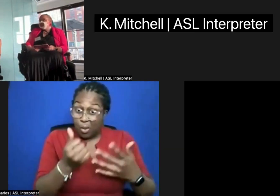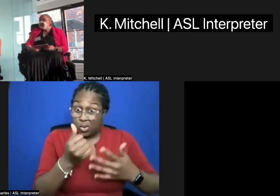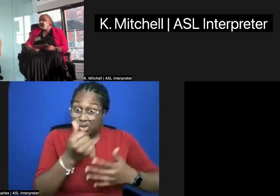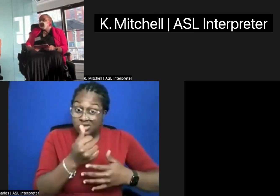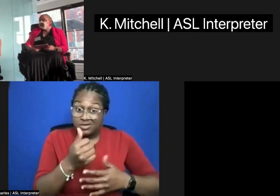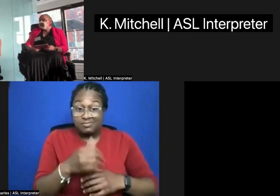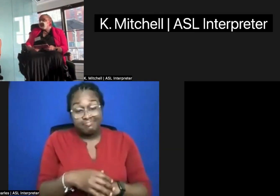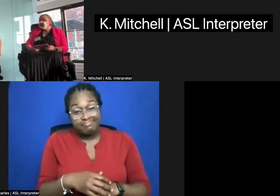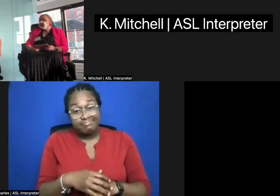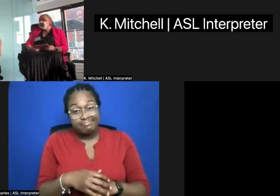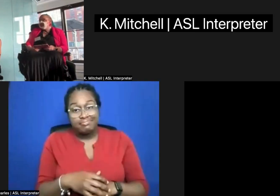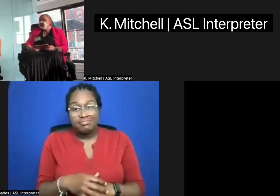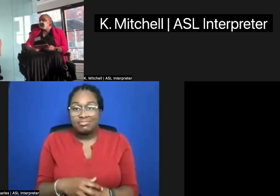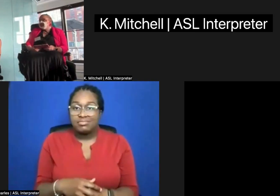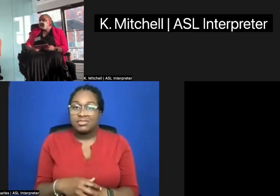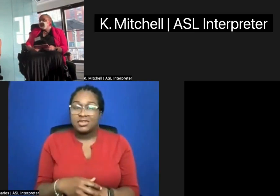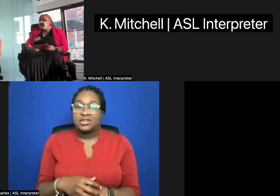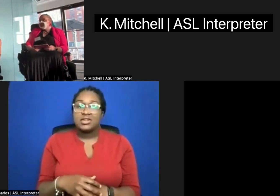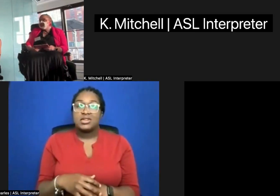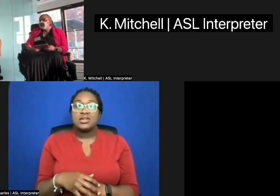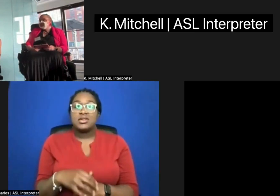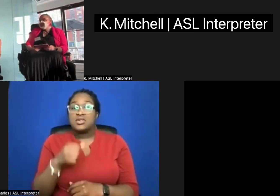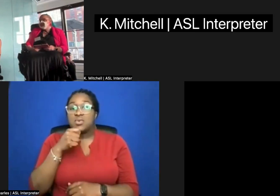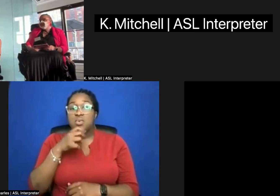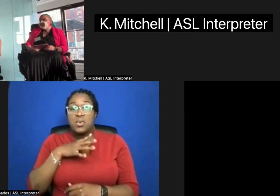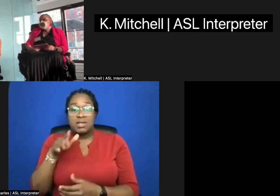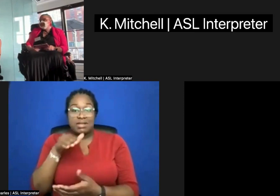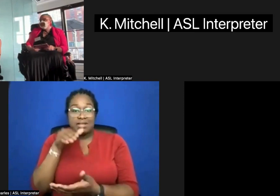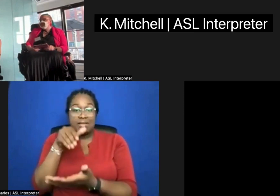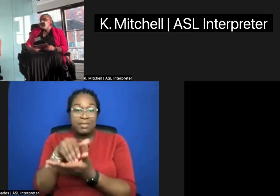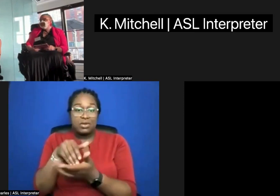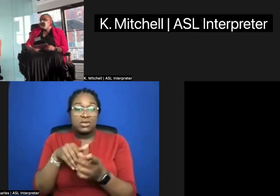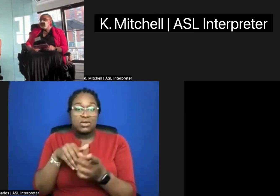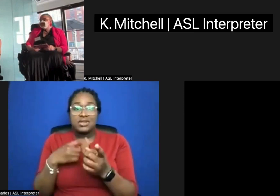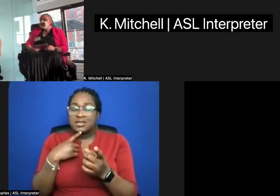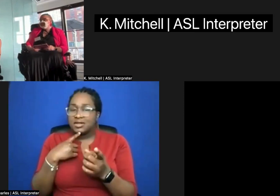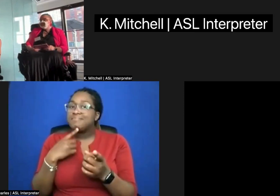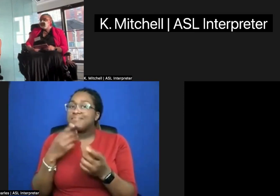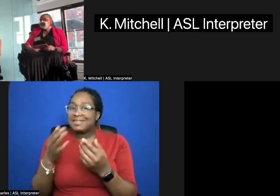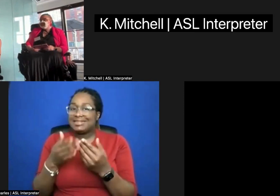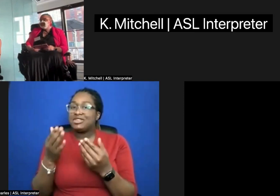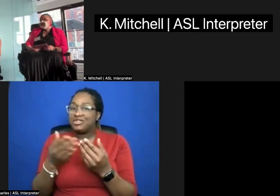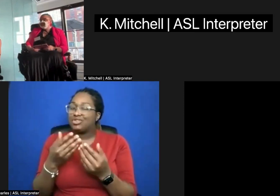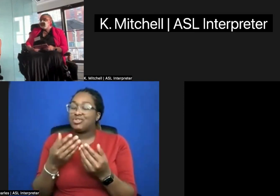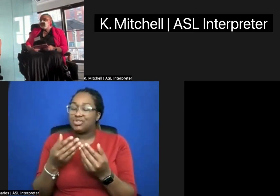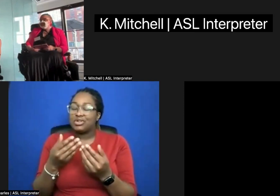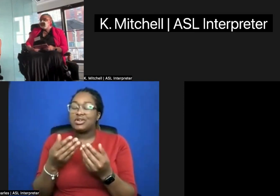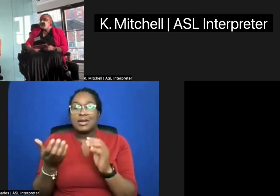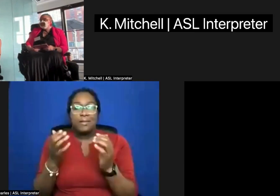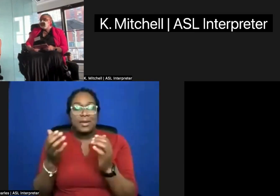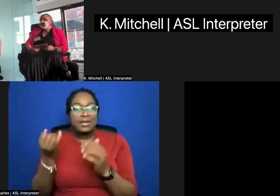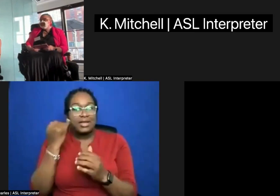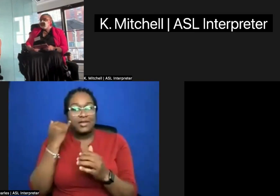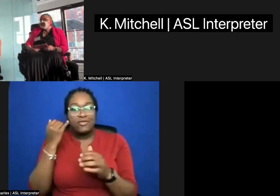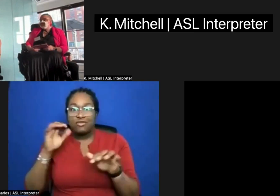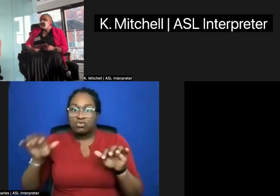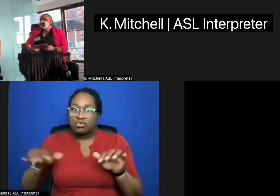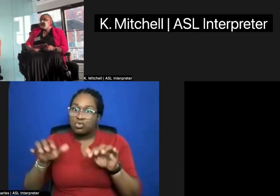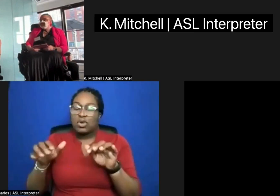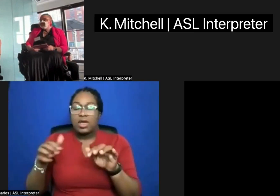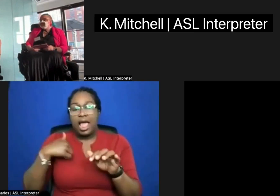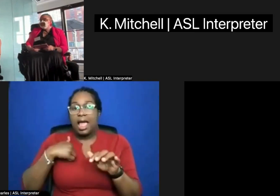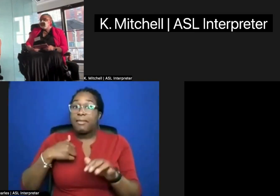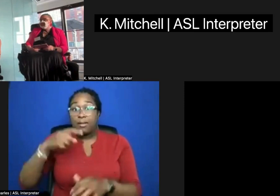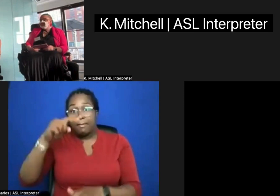Easier said than done, for sure. I think that is any minority group. If I'm a Black